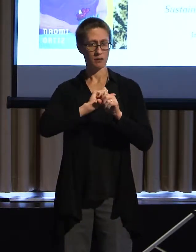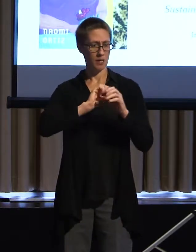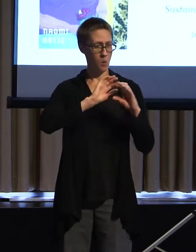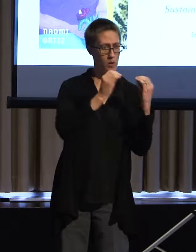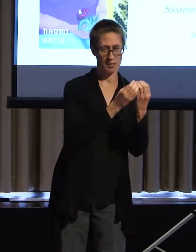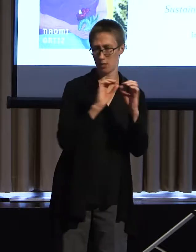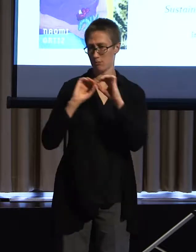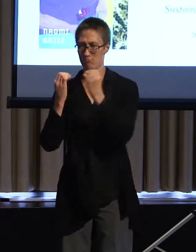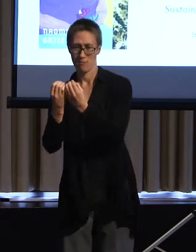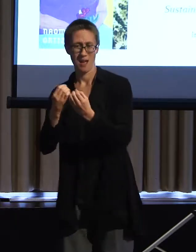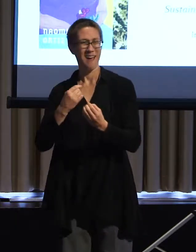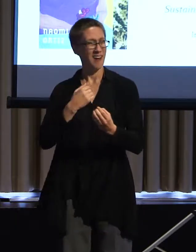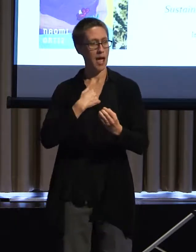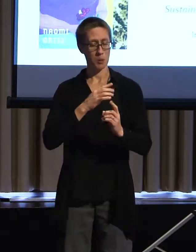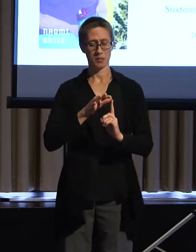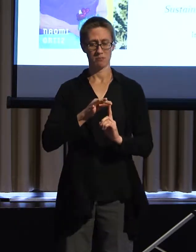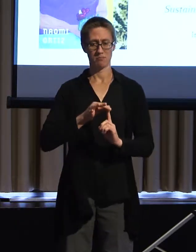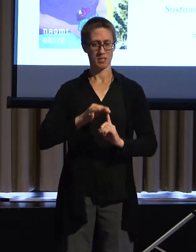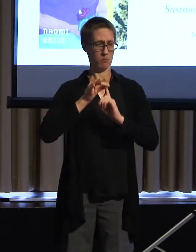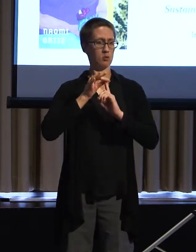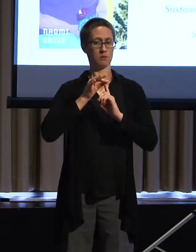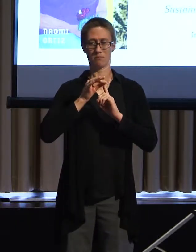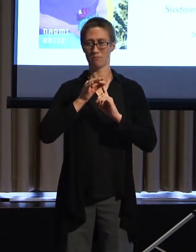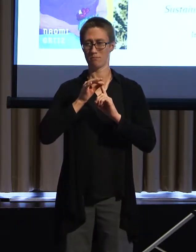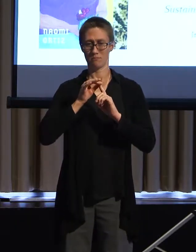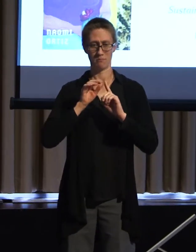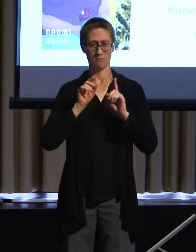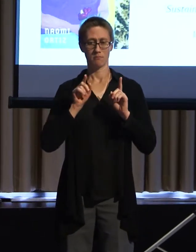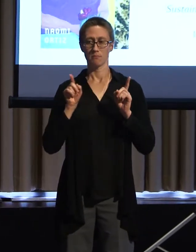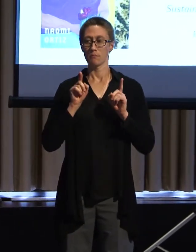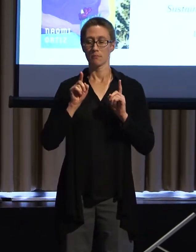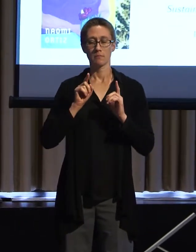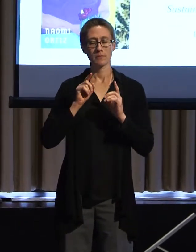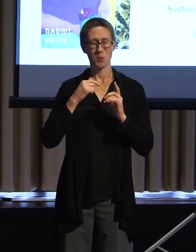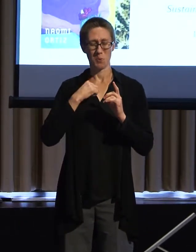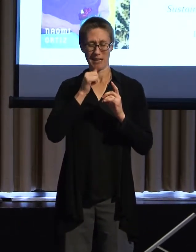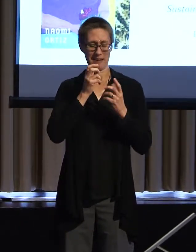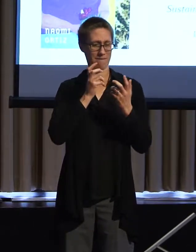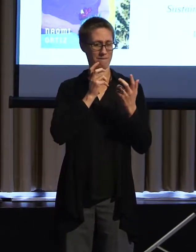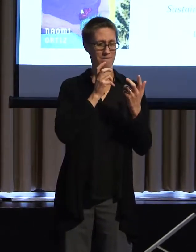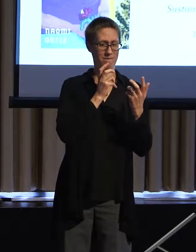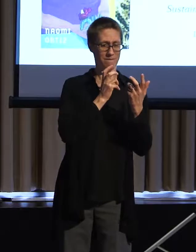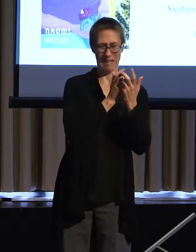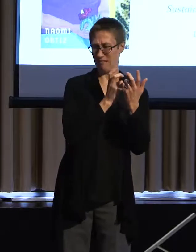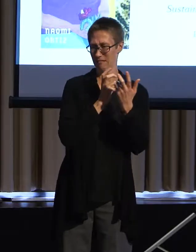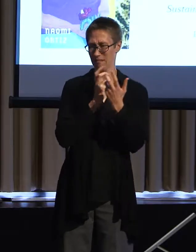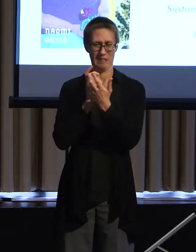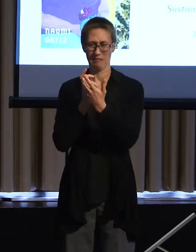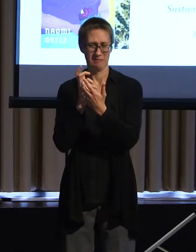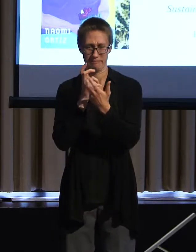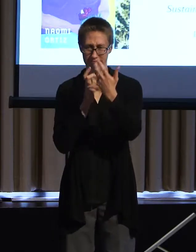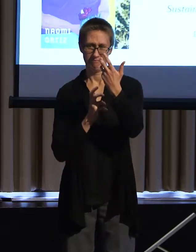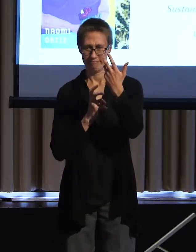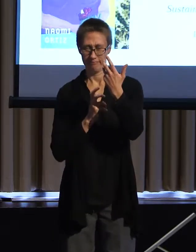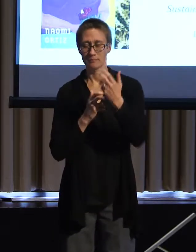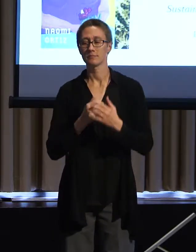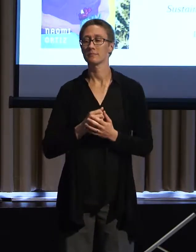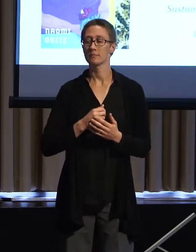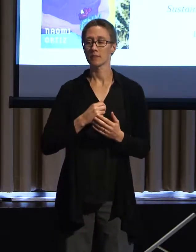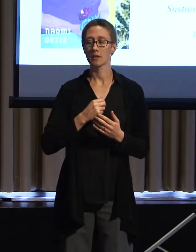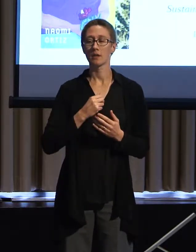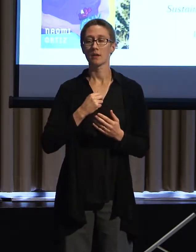didn't fit, except with the folks I was working with. As funding came in, the project would expand, and when the